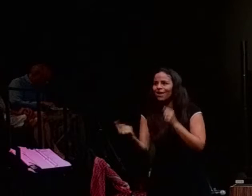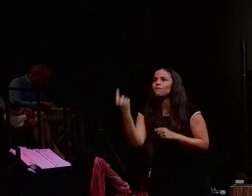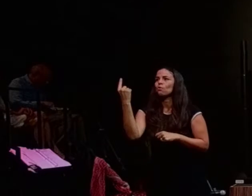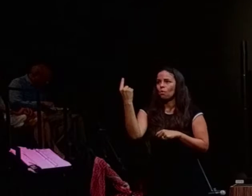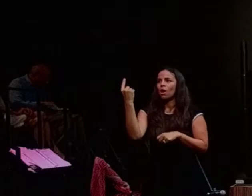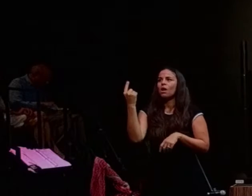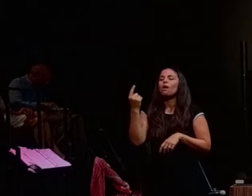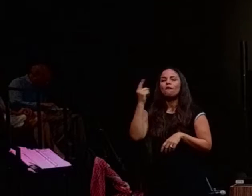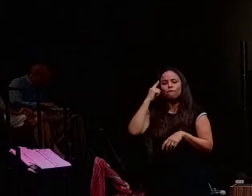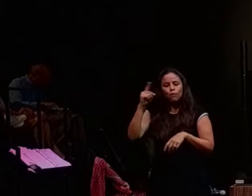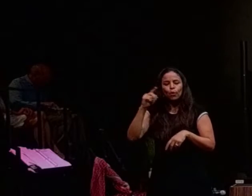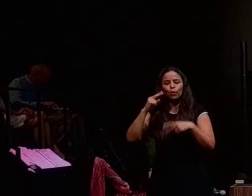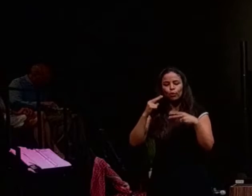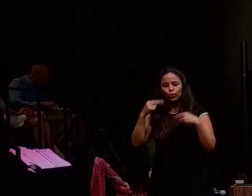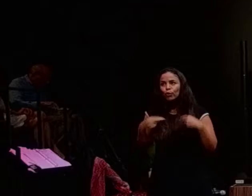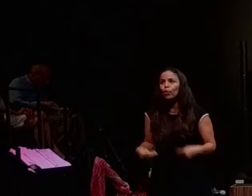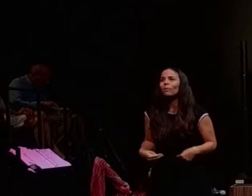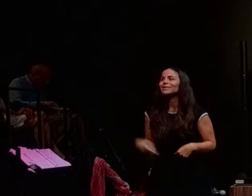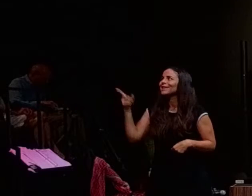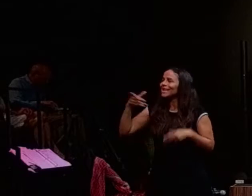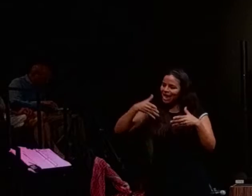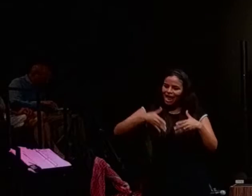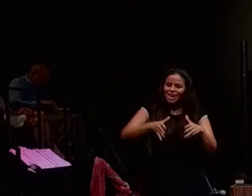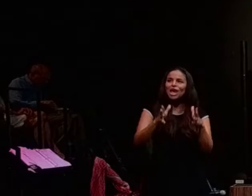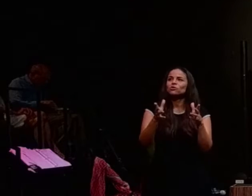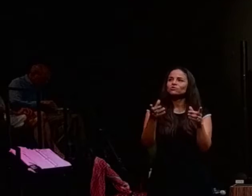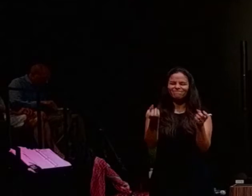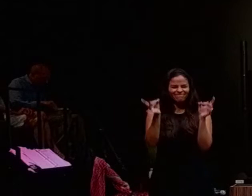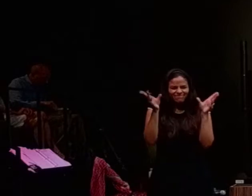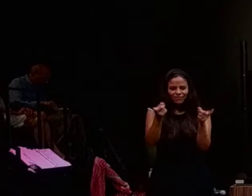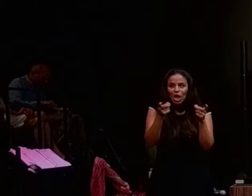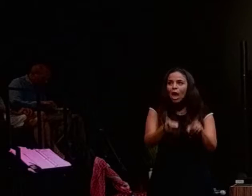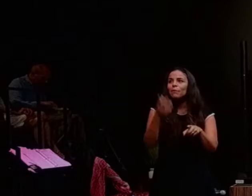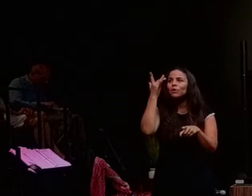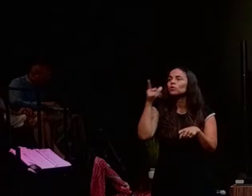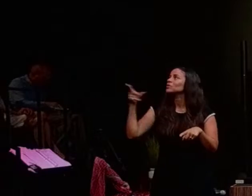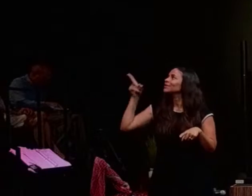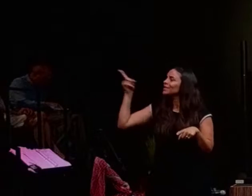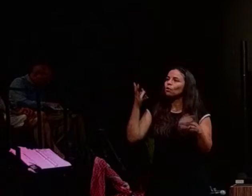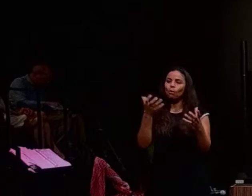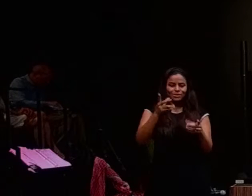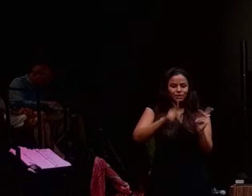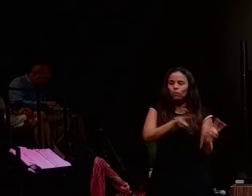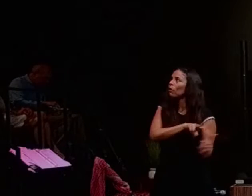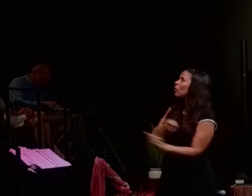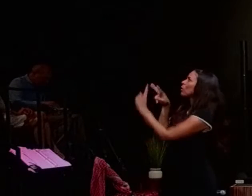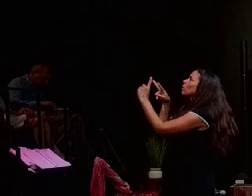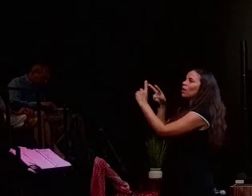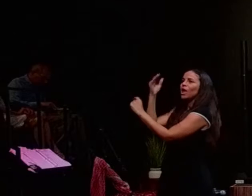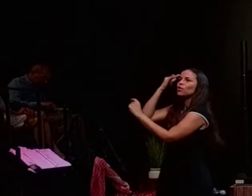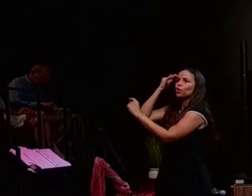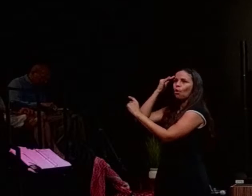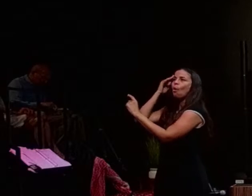And for human beings, and he allows things to happen so that he can bring his people to know and to love him. When we put it in that perspective, it's a little easier